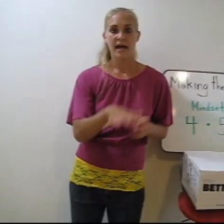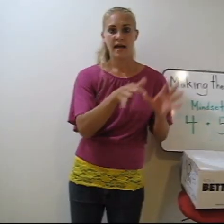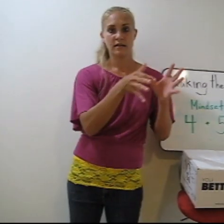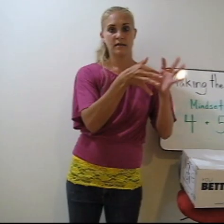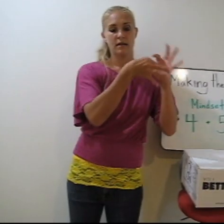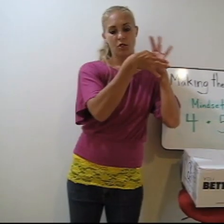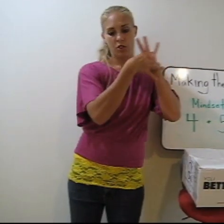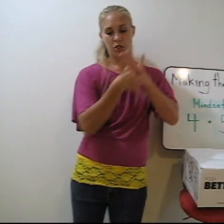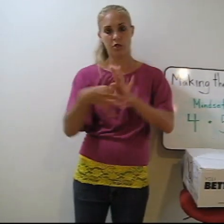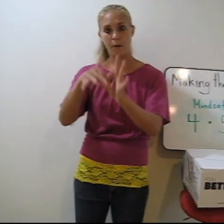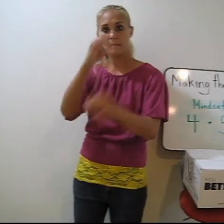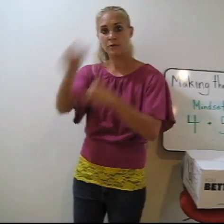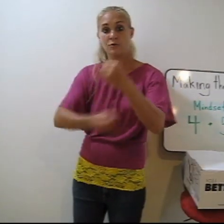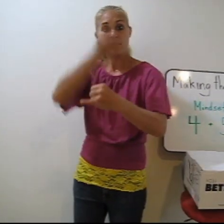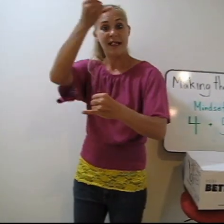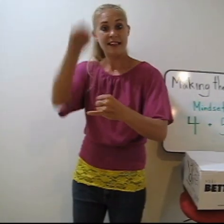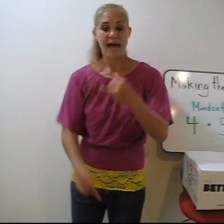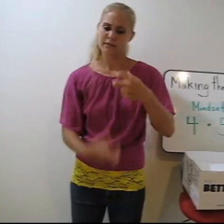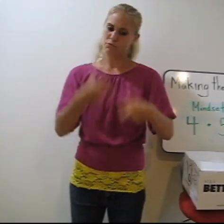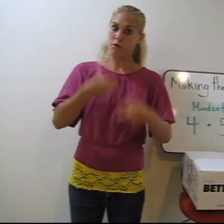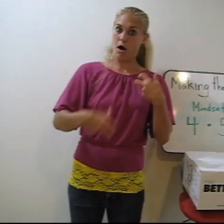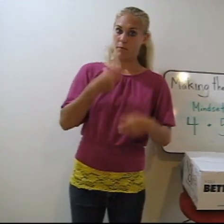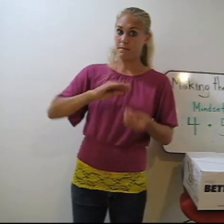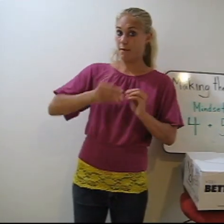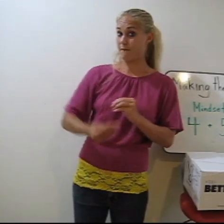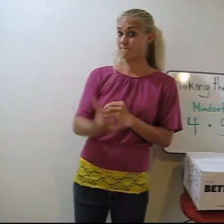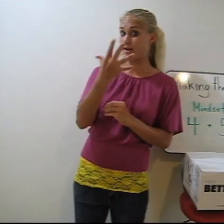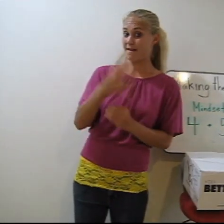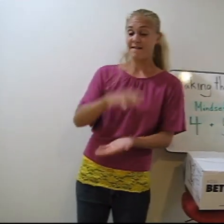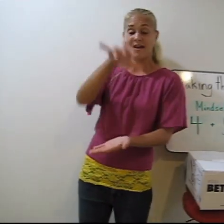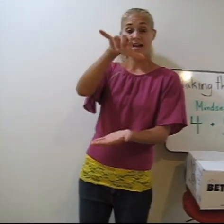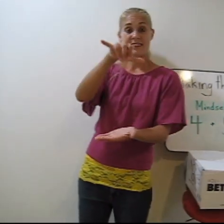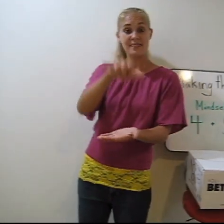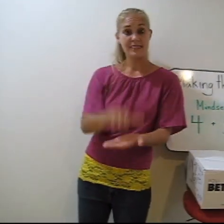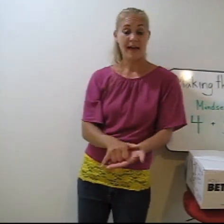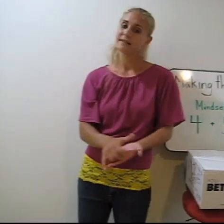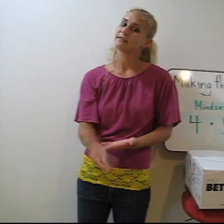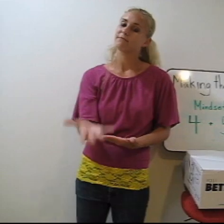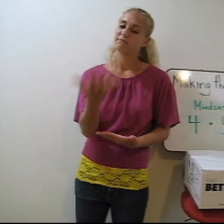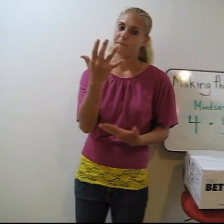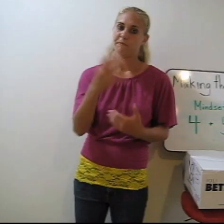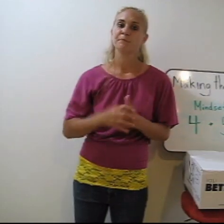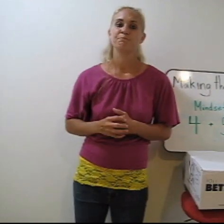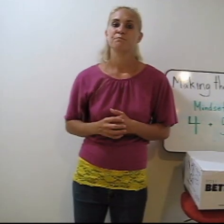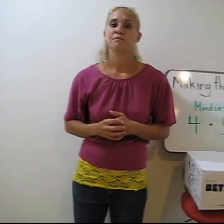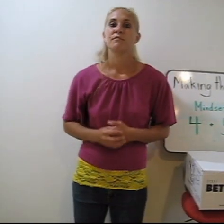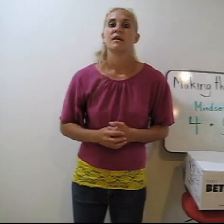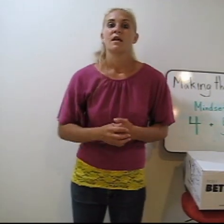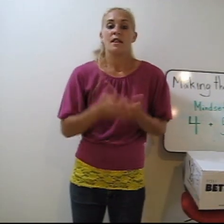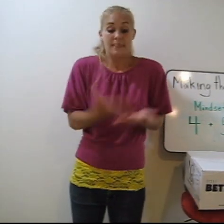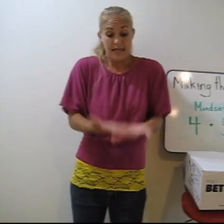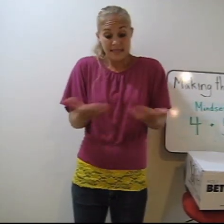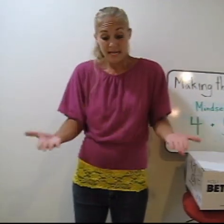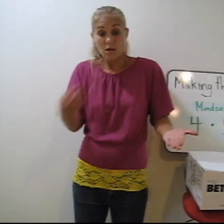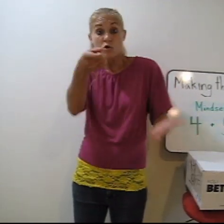Into our last potential landmine, and that is landmine number 5. The product you are really sharing is